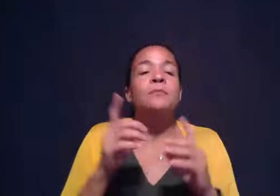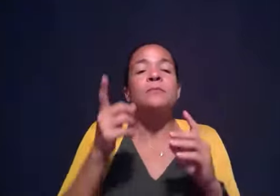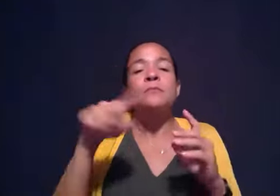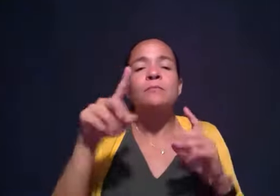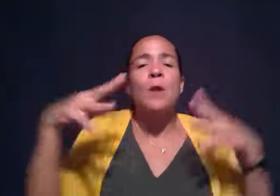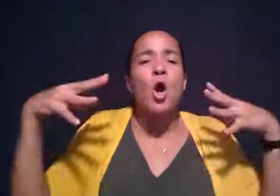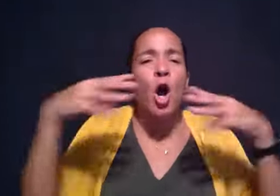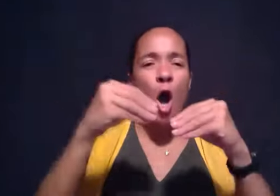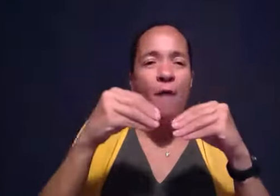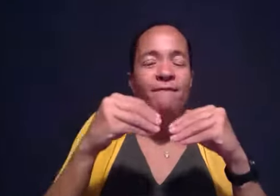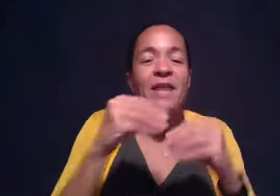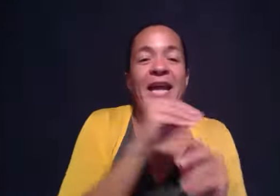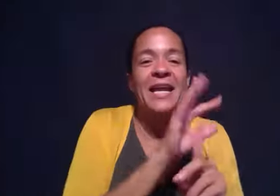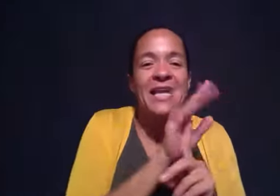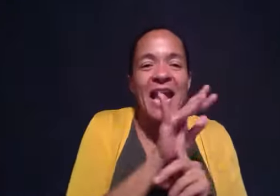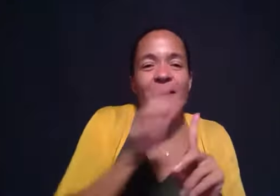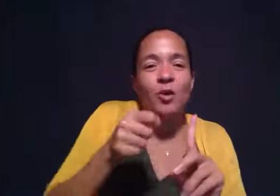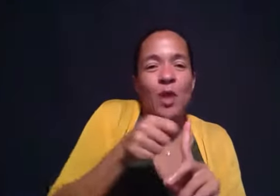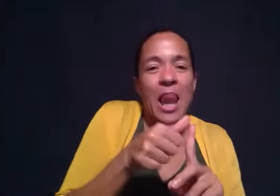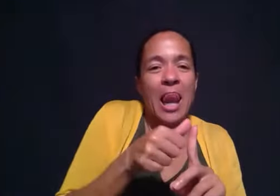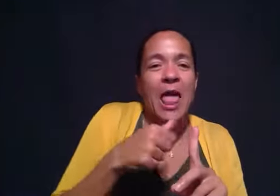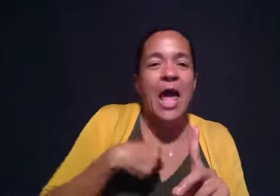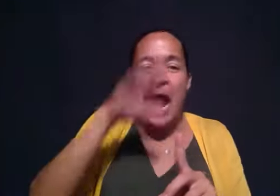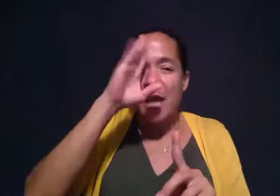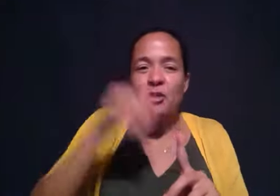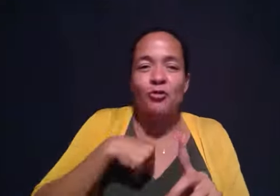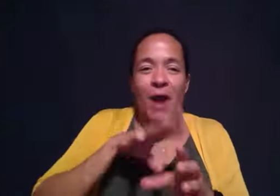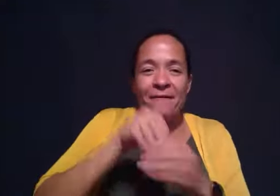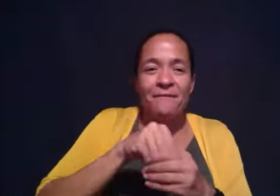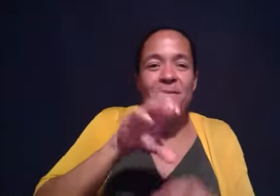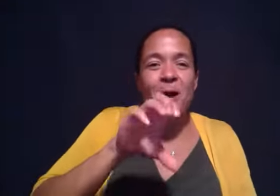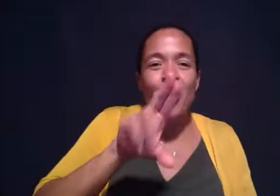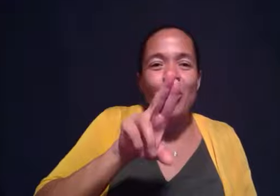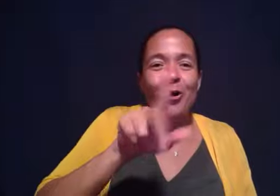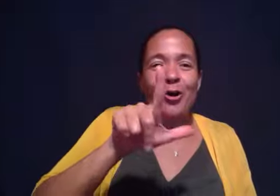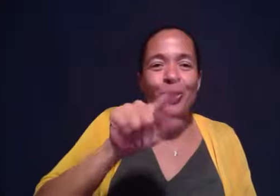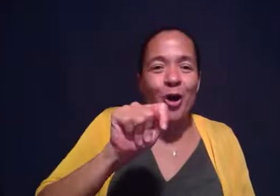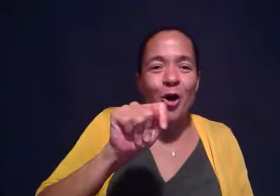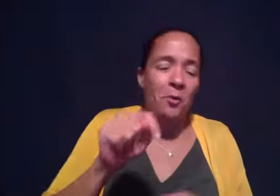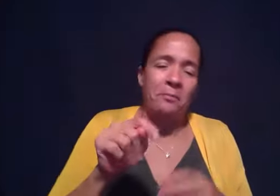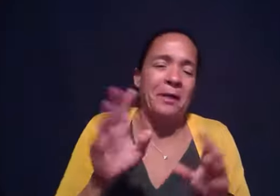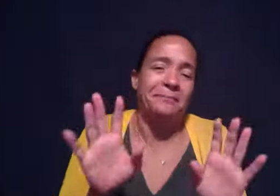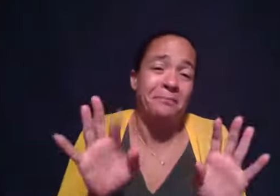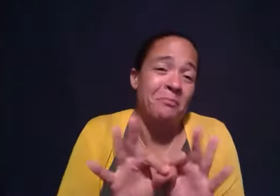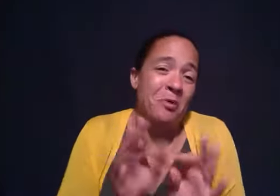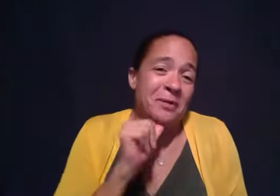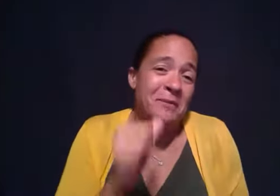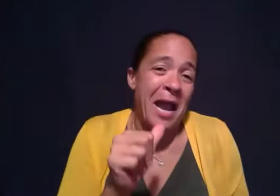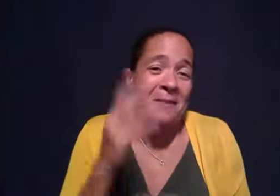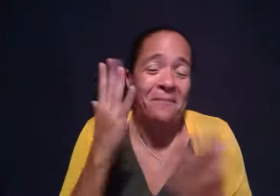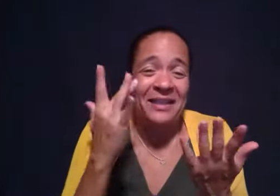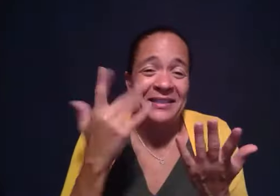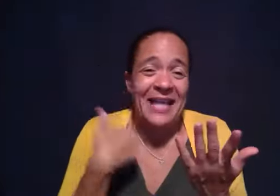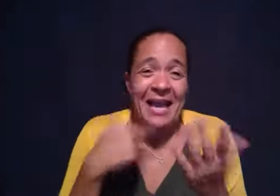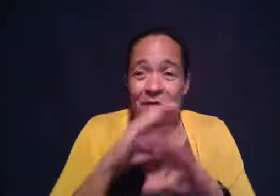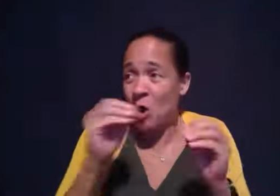was in a cult, but it didn't matter because I had nowhere else to go. And right before the meeting began, everybody was sitting